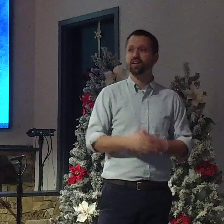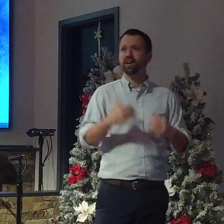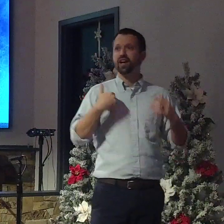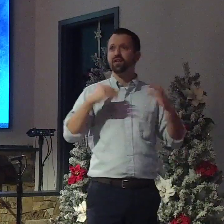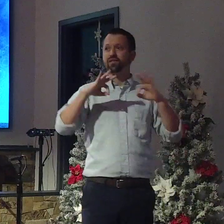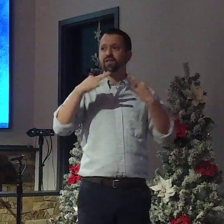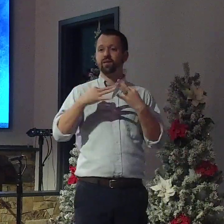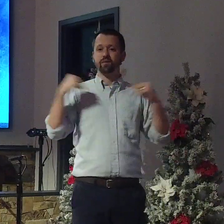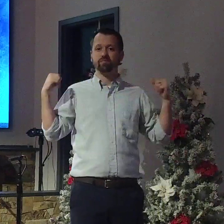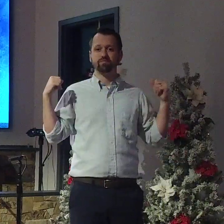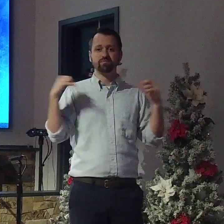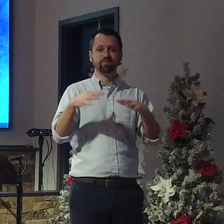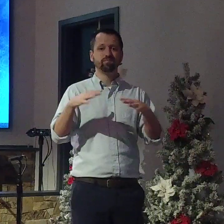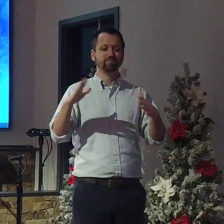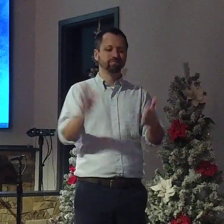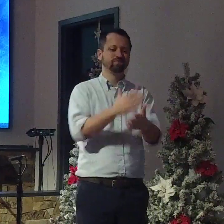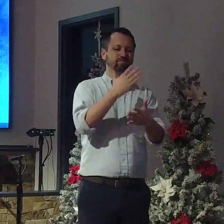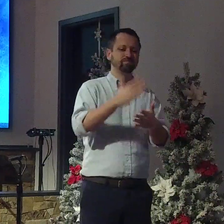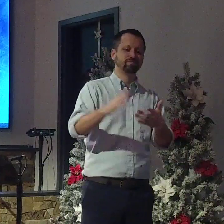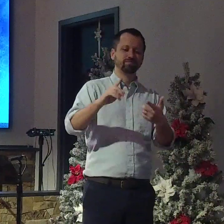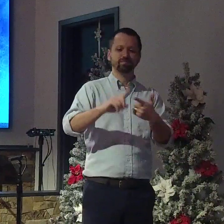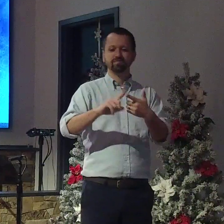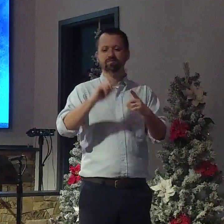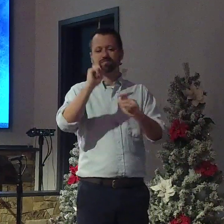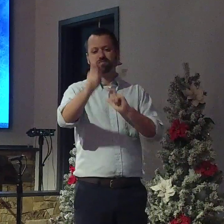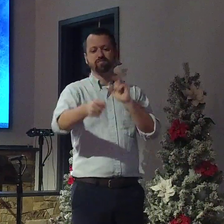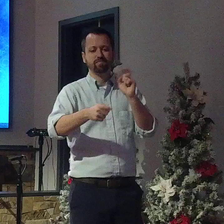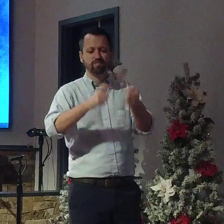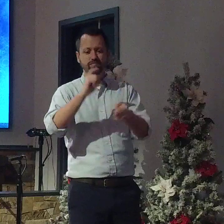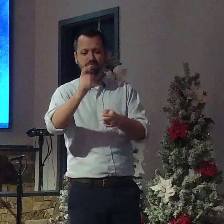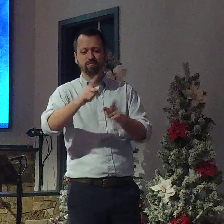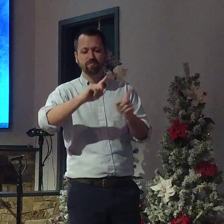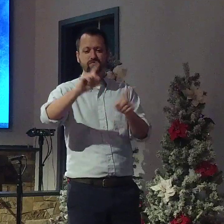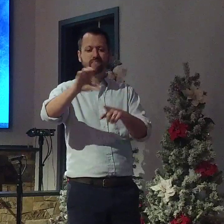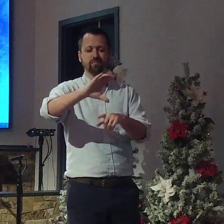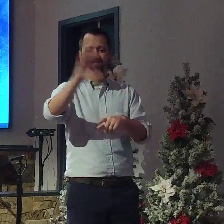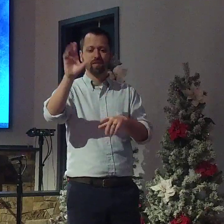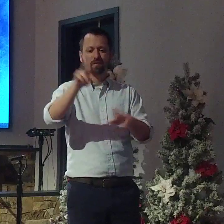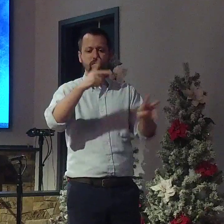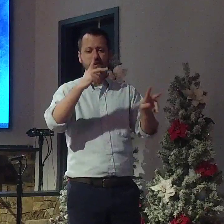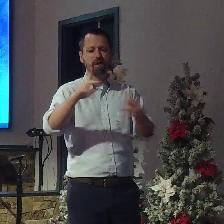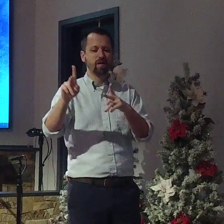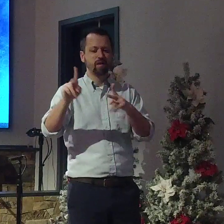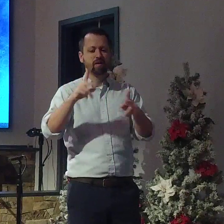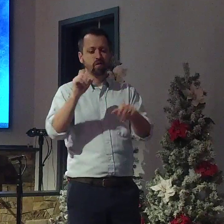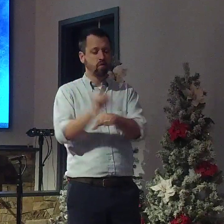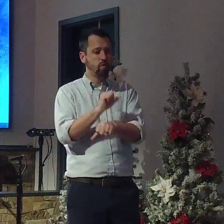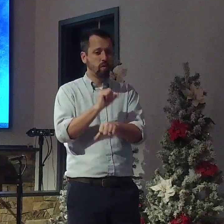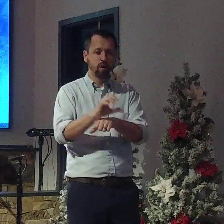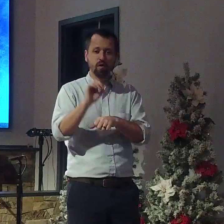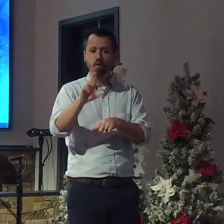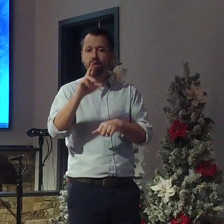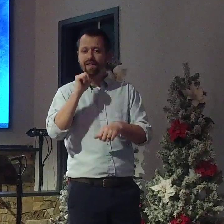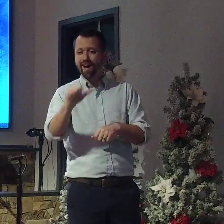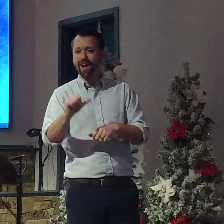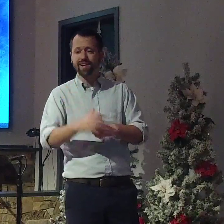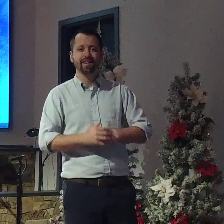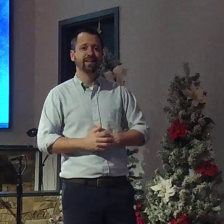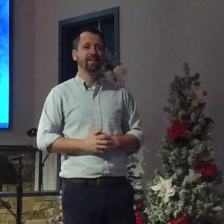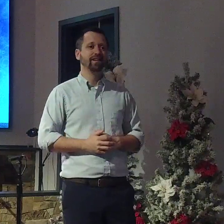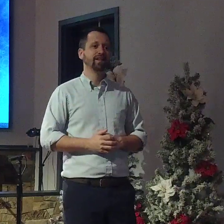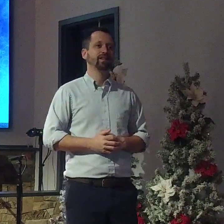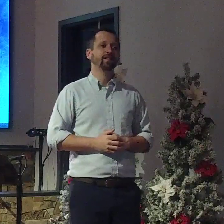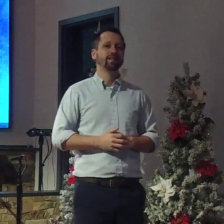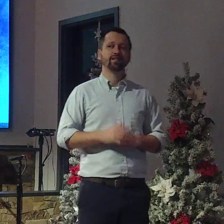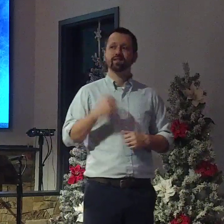have a Bible, you're always welcome to use one. We have them underneath the seats. You can also use the Bible app on your phone. And I know nobody